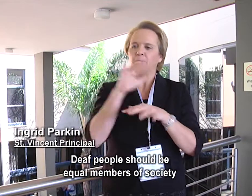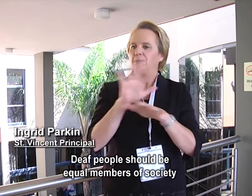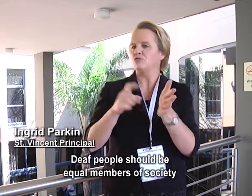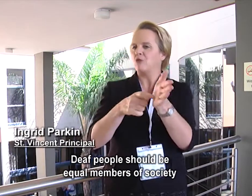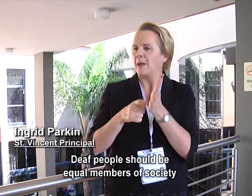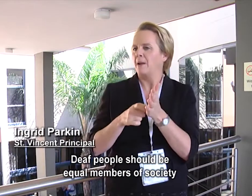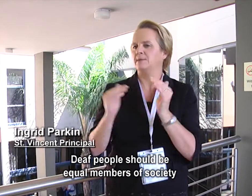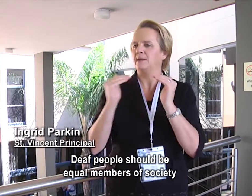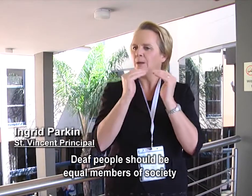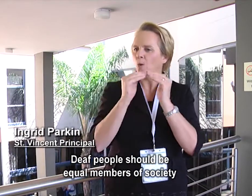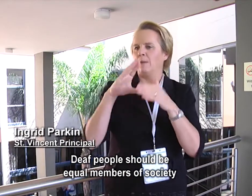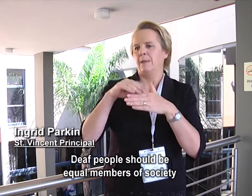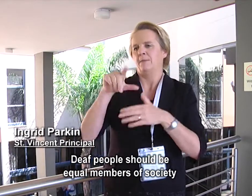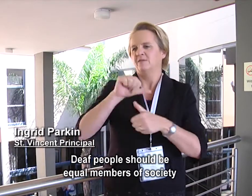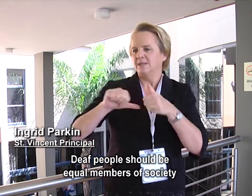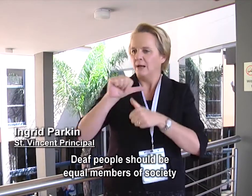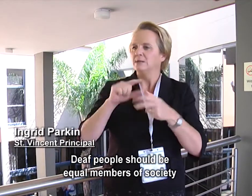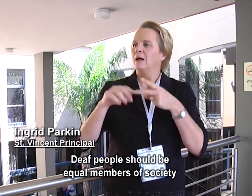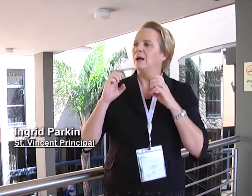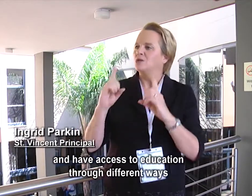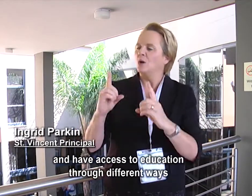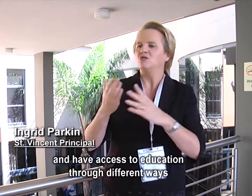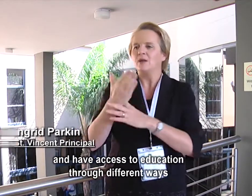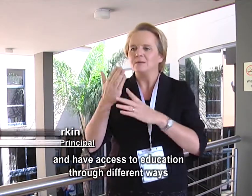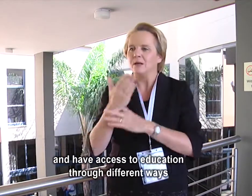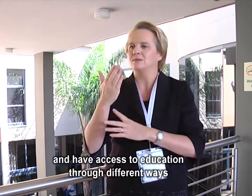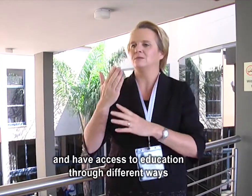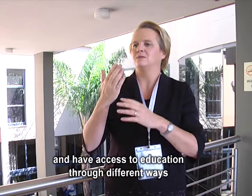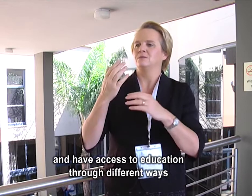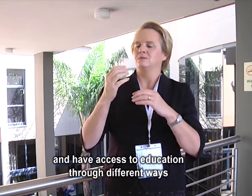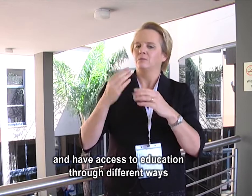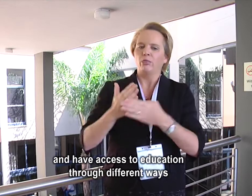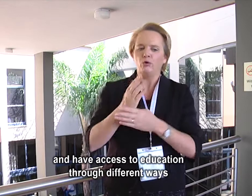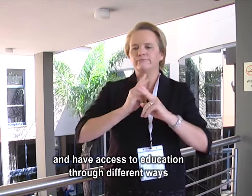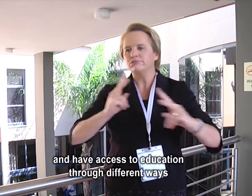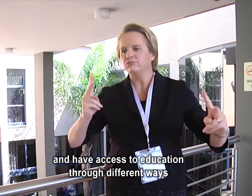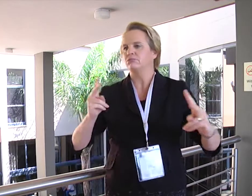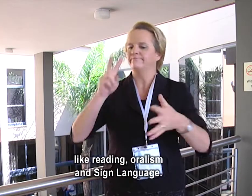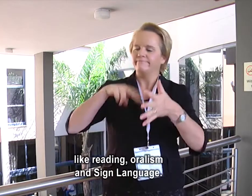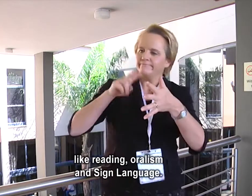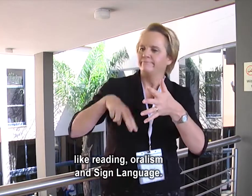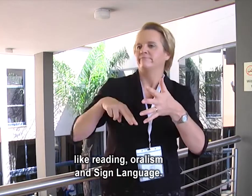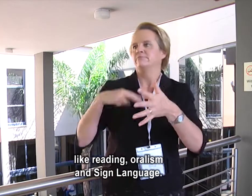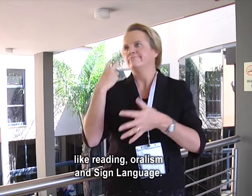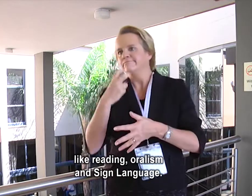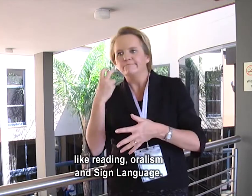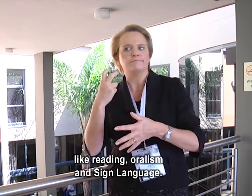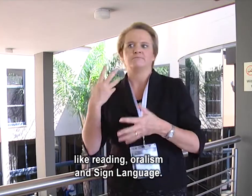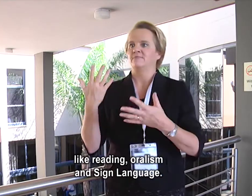Deaf people should be equal members of society and have access to education through different ways like reading, oralism,